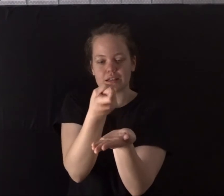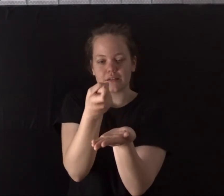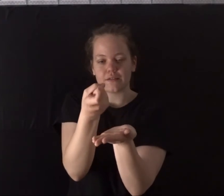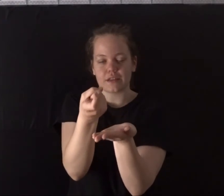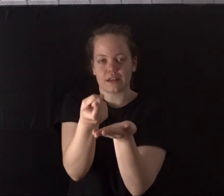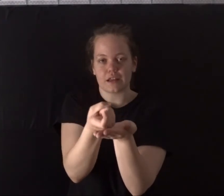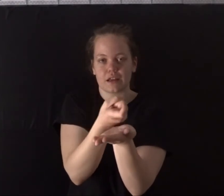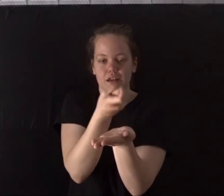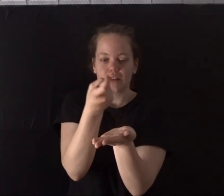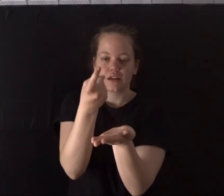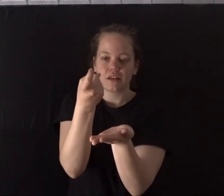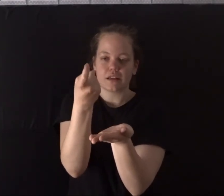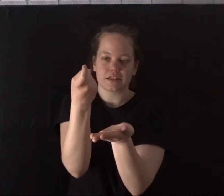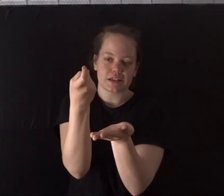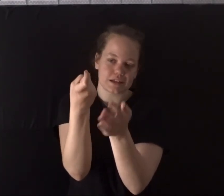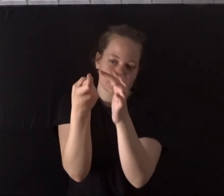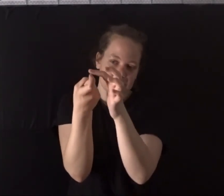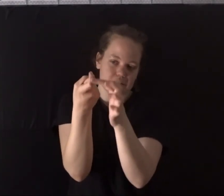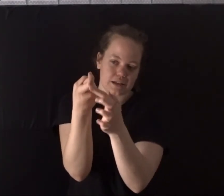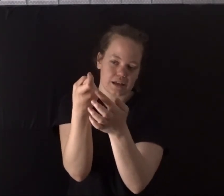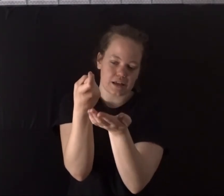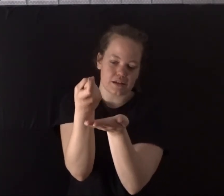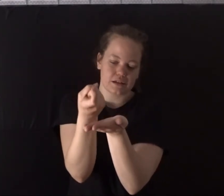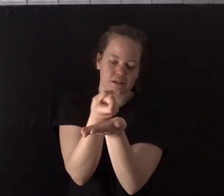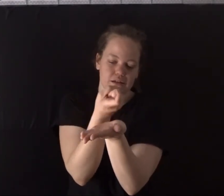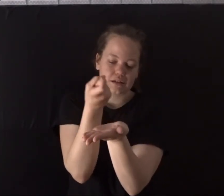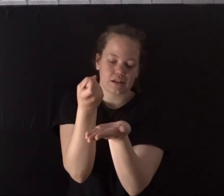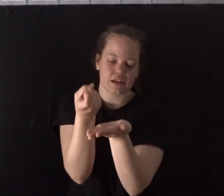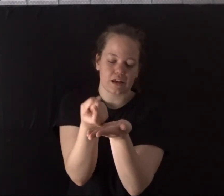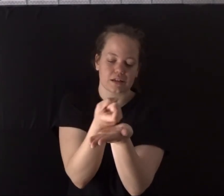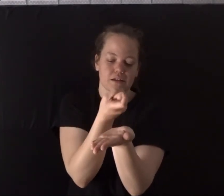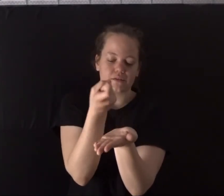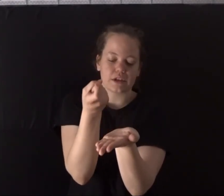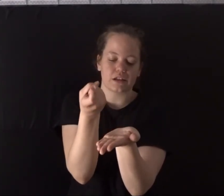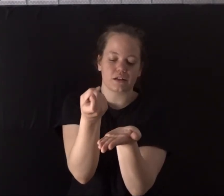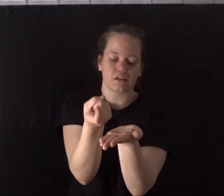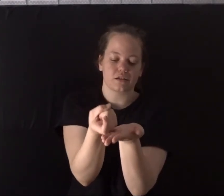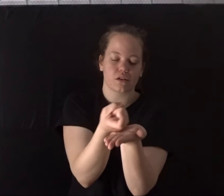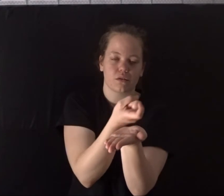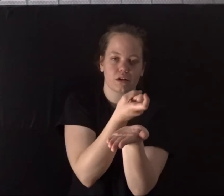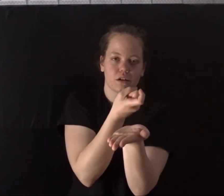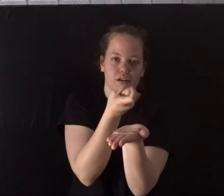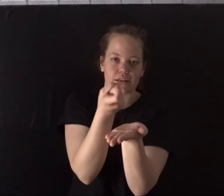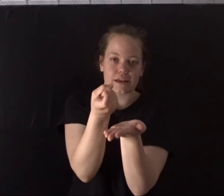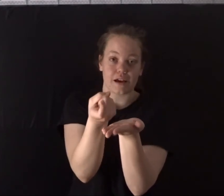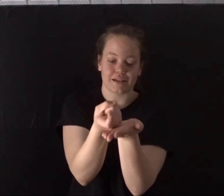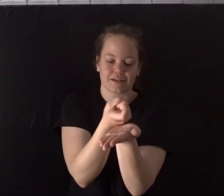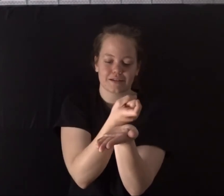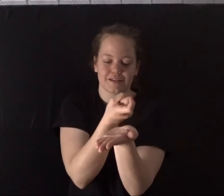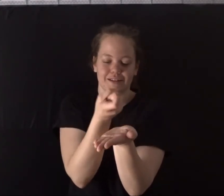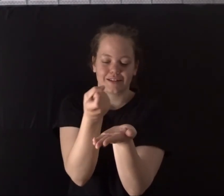if this is the skate, as if it is going on the ice.